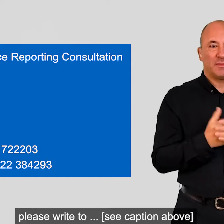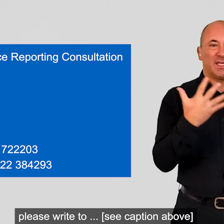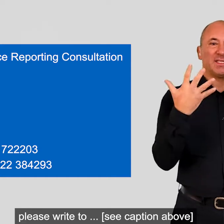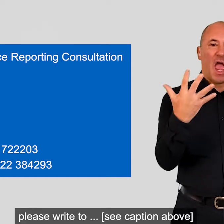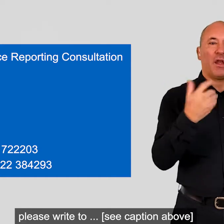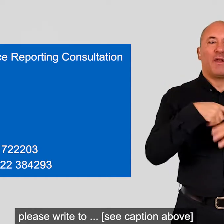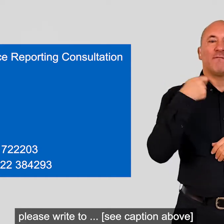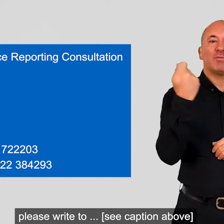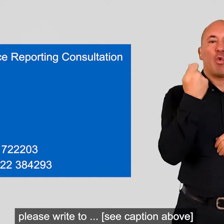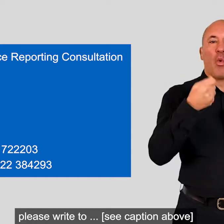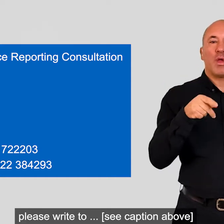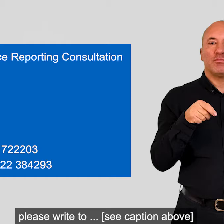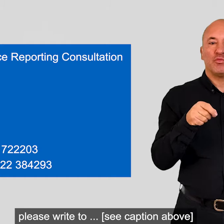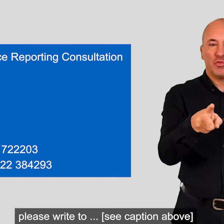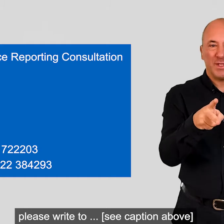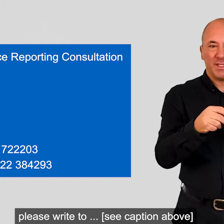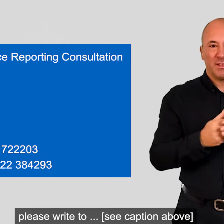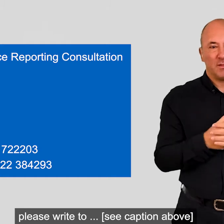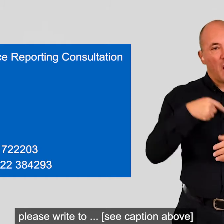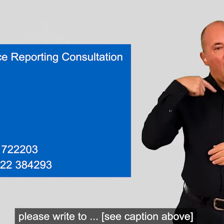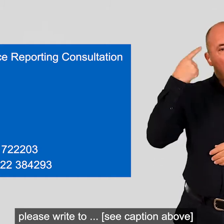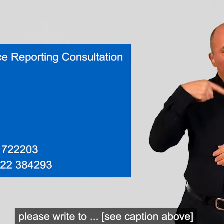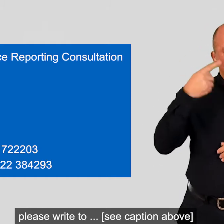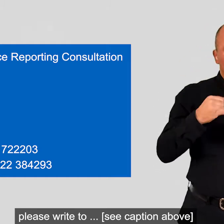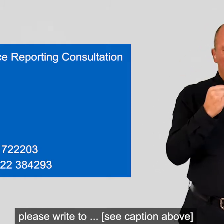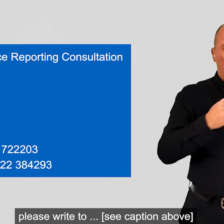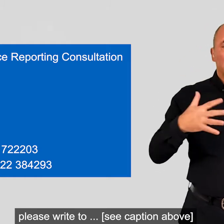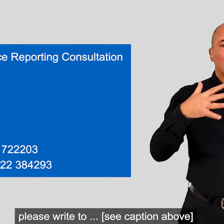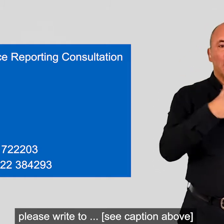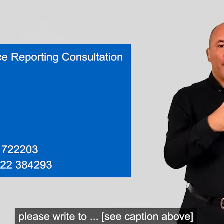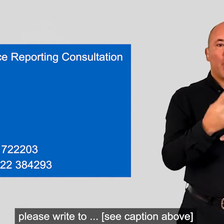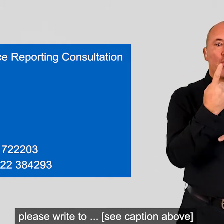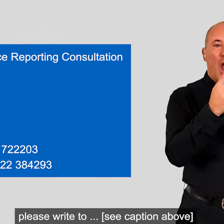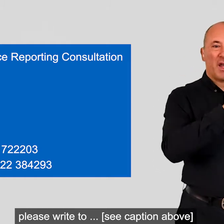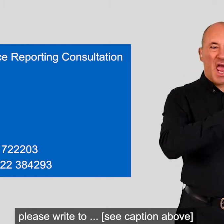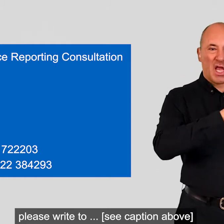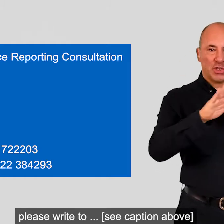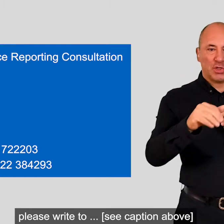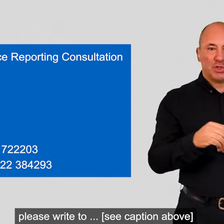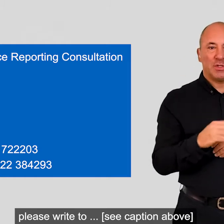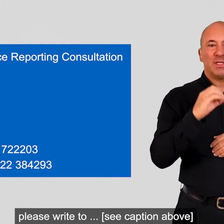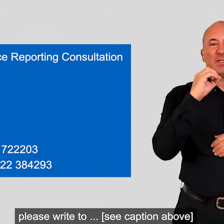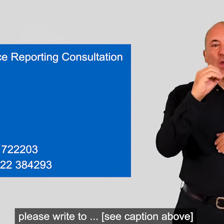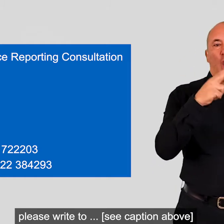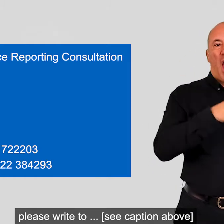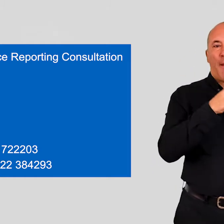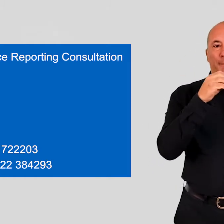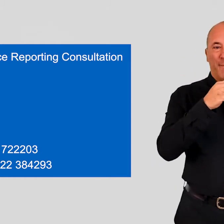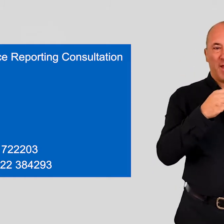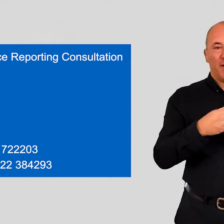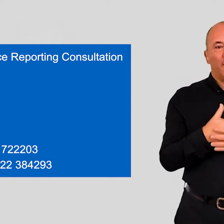10 Victoria Street, London, SW1H 0NB. Telephone